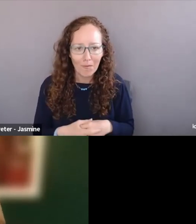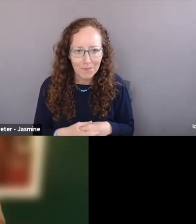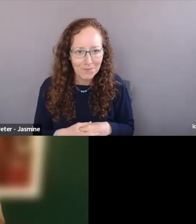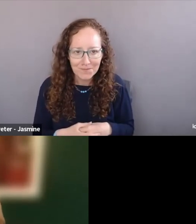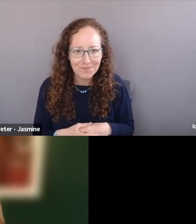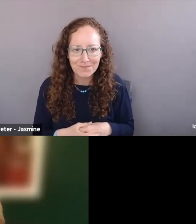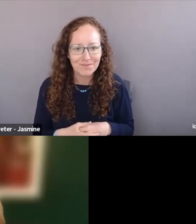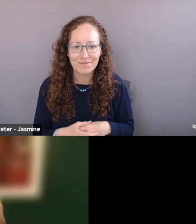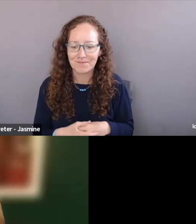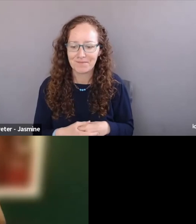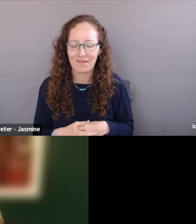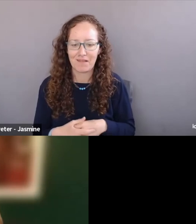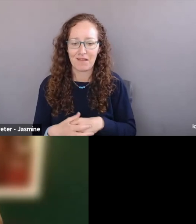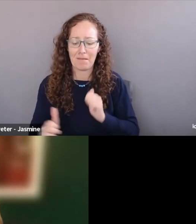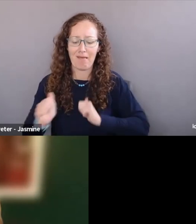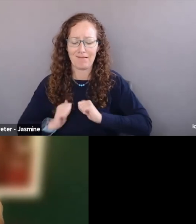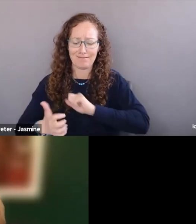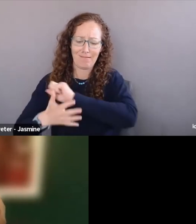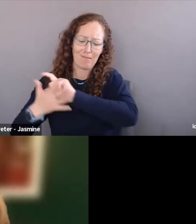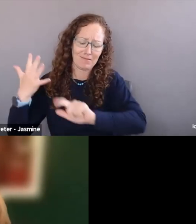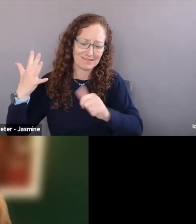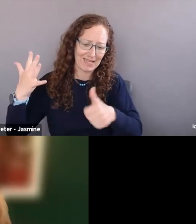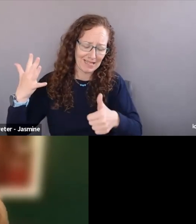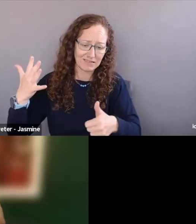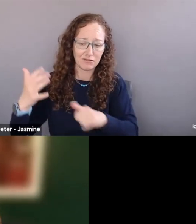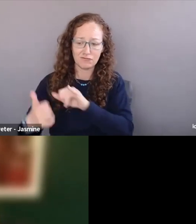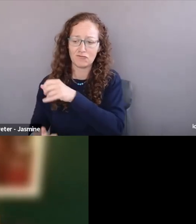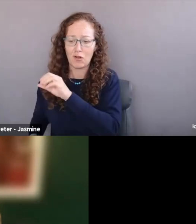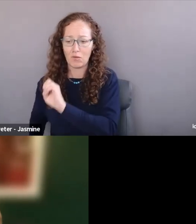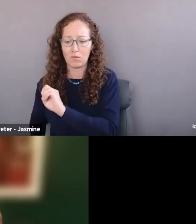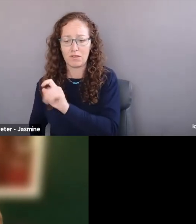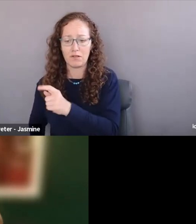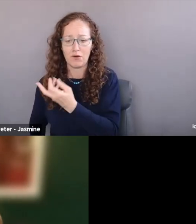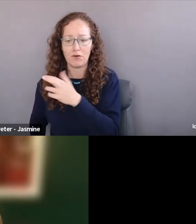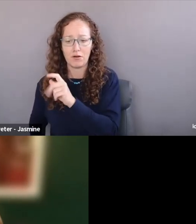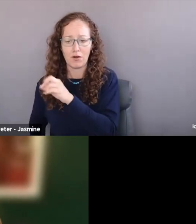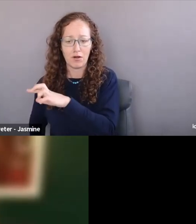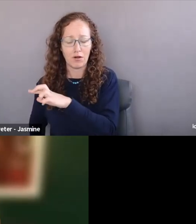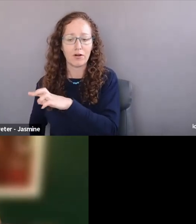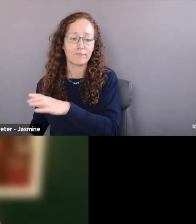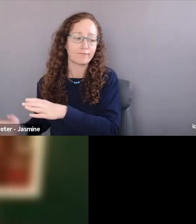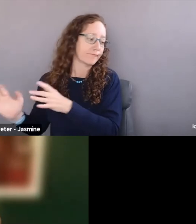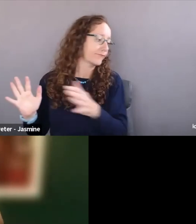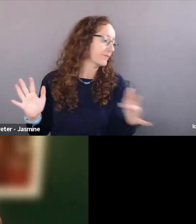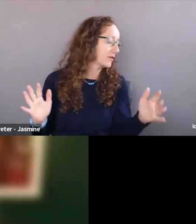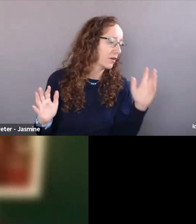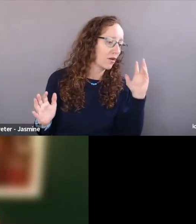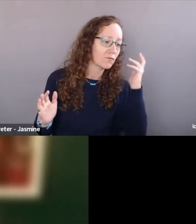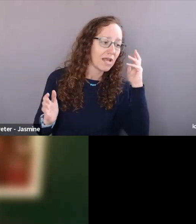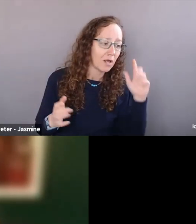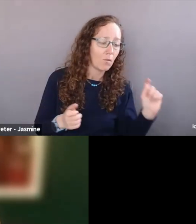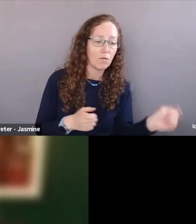all 10 of those plays from Joe Turner's Come and Gone to Radio Golf. It was just, and the audience and the stage